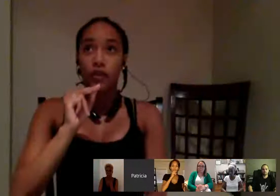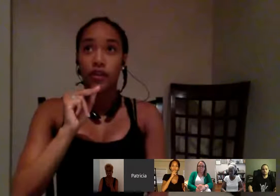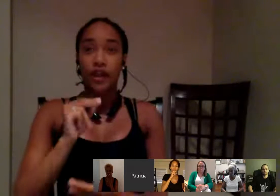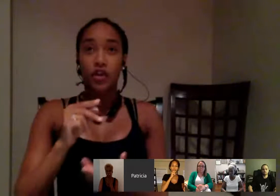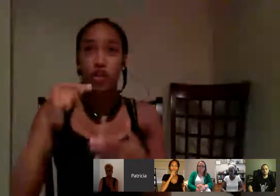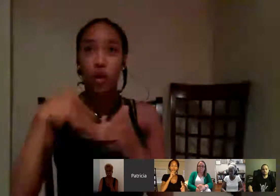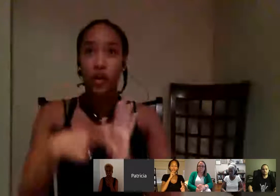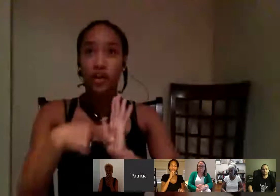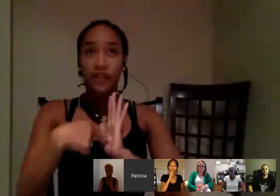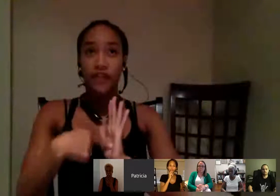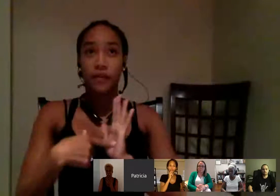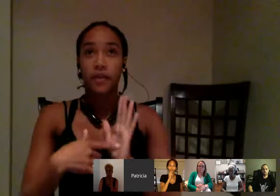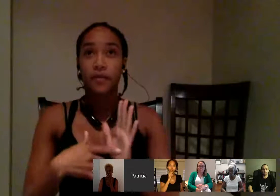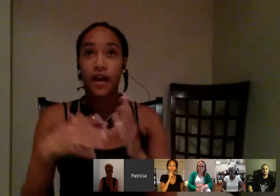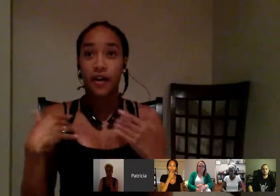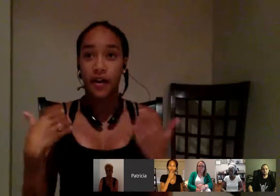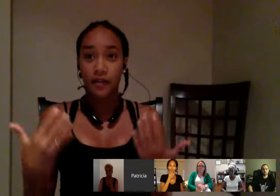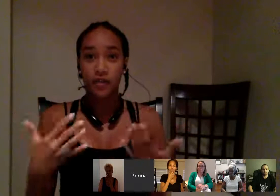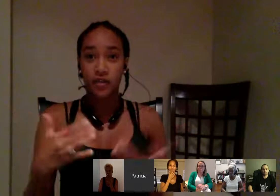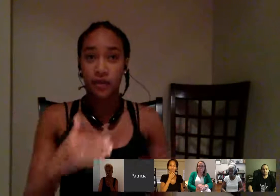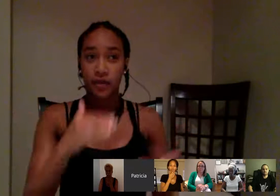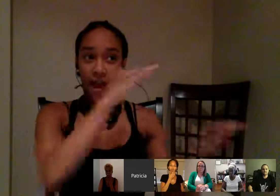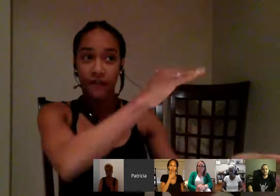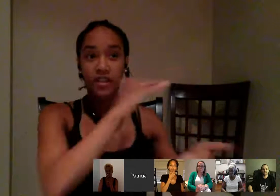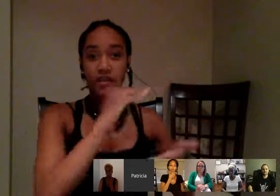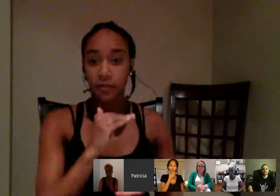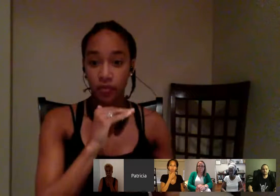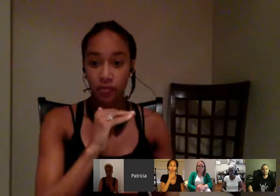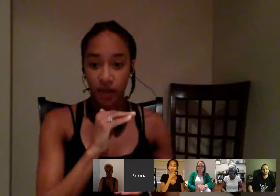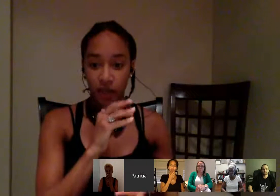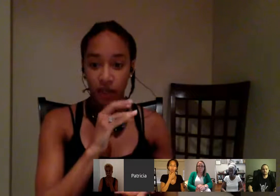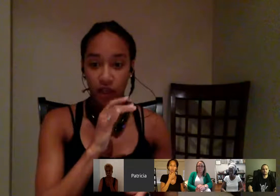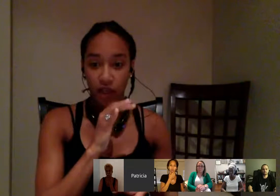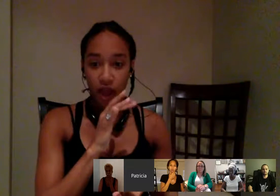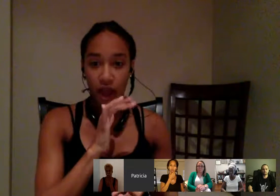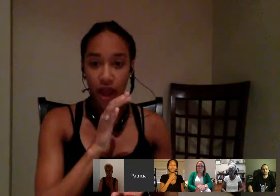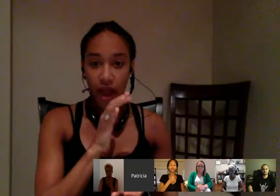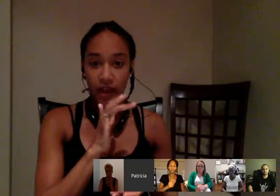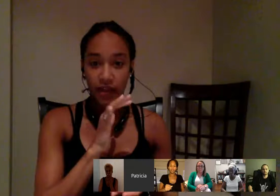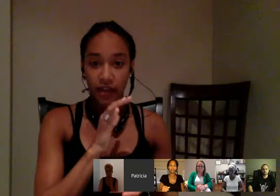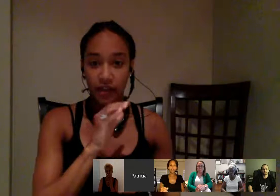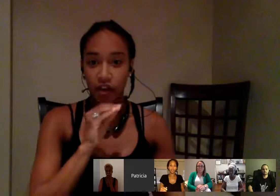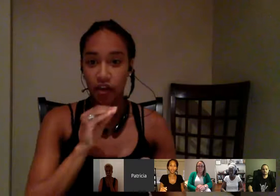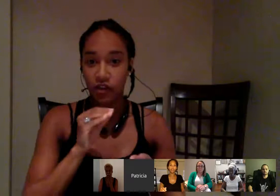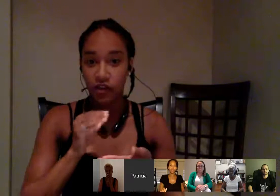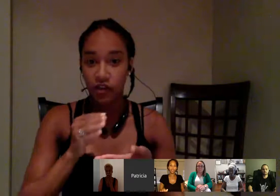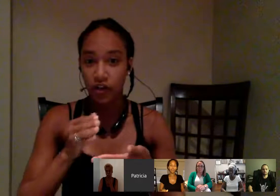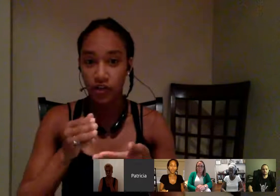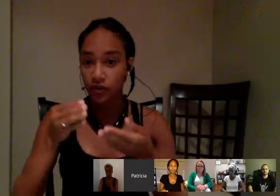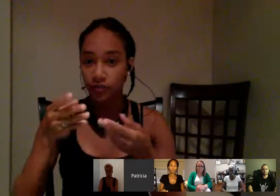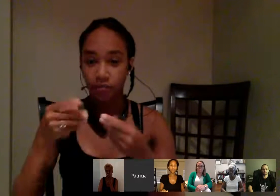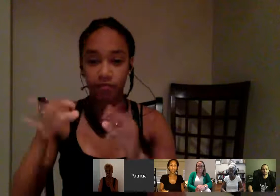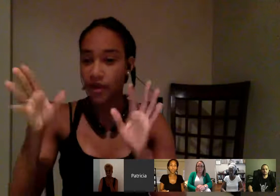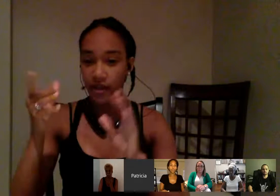No, like showing that the people at the museum have these people's money, and